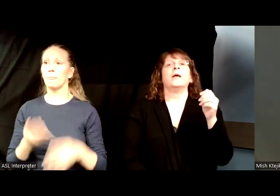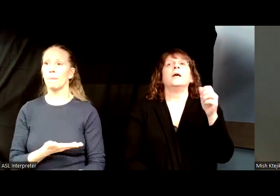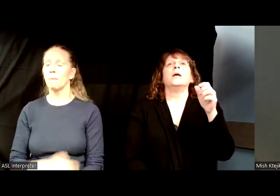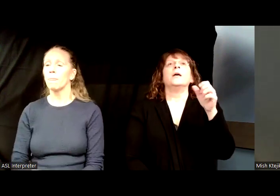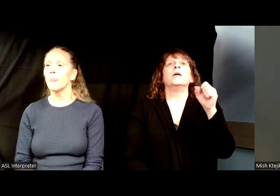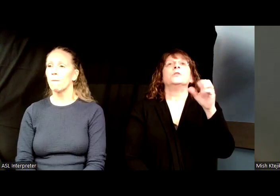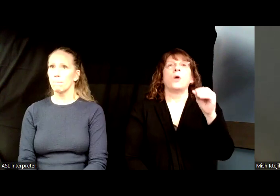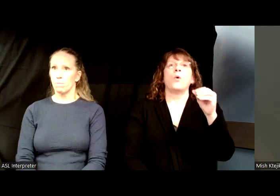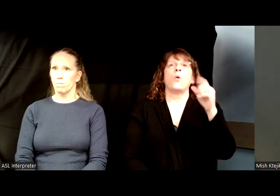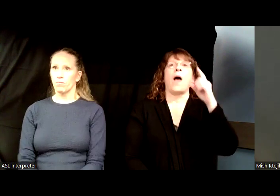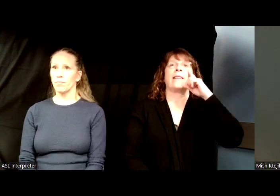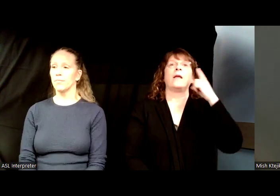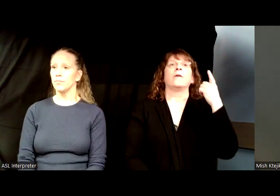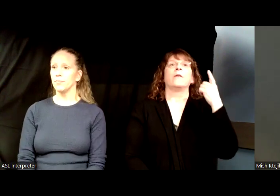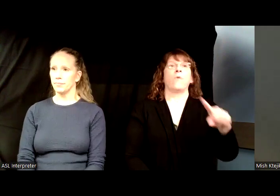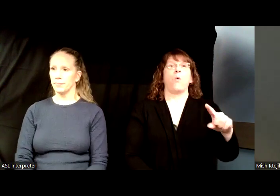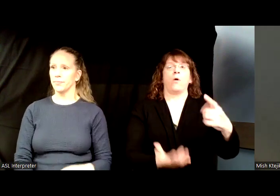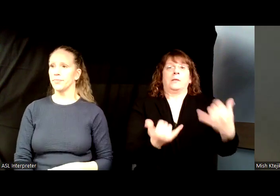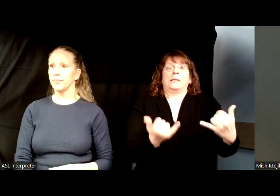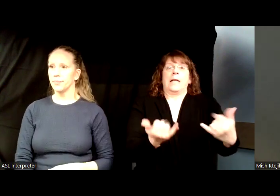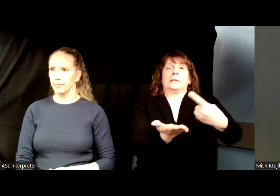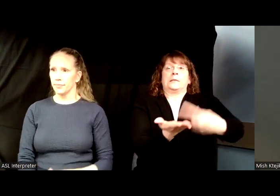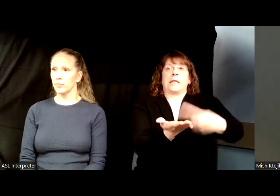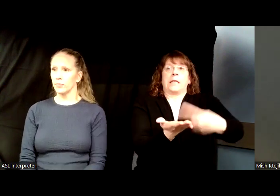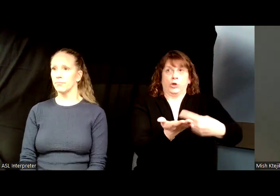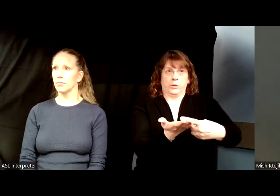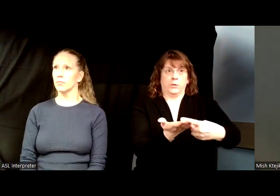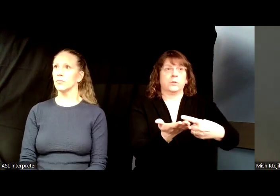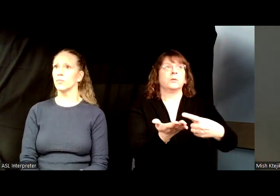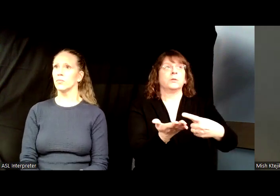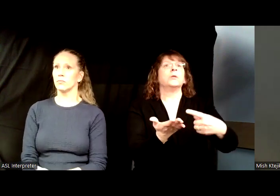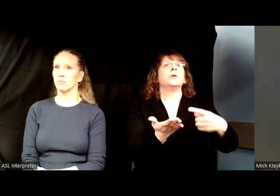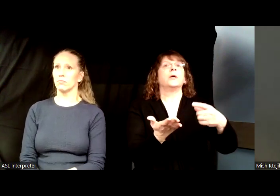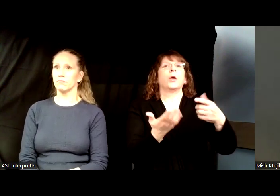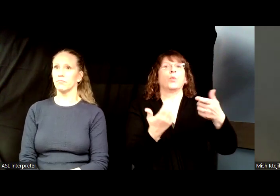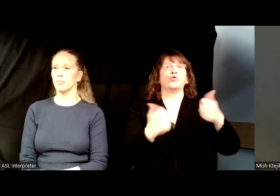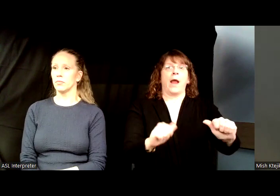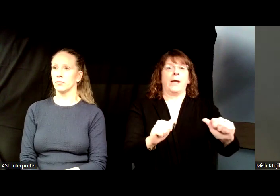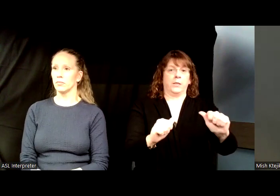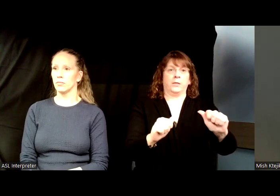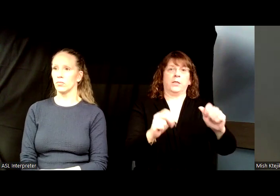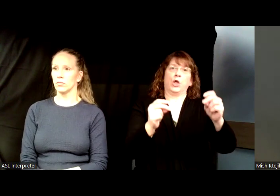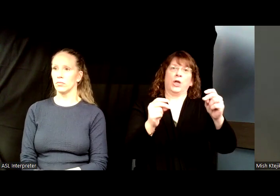Tammy. So I think for today's discussion,